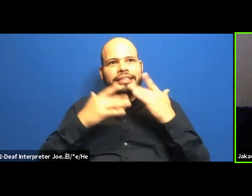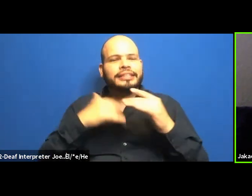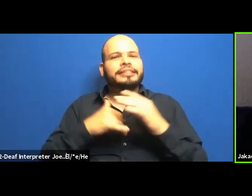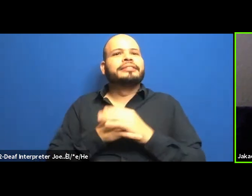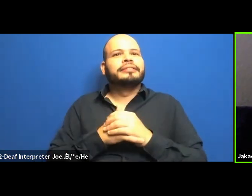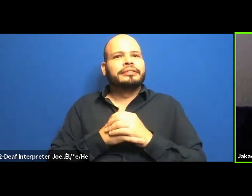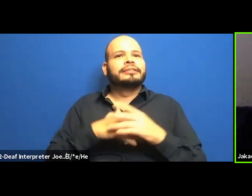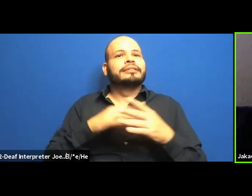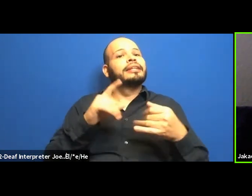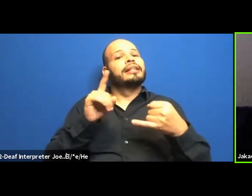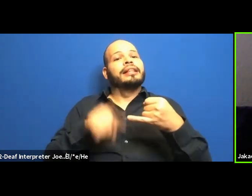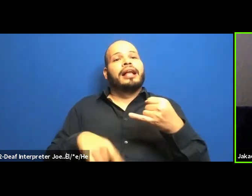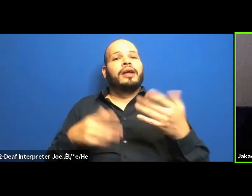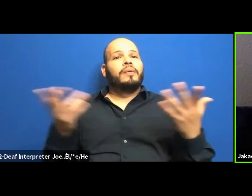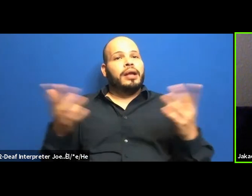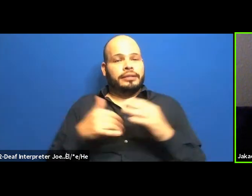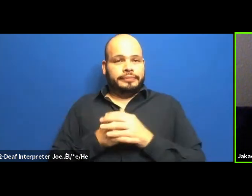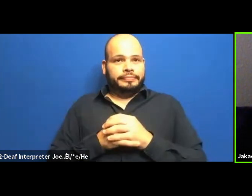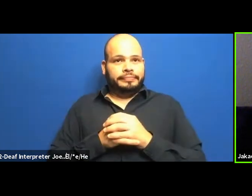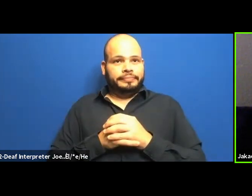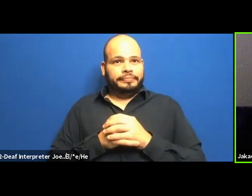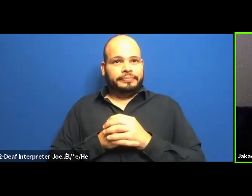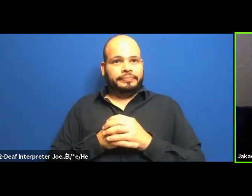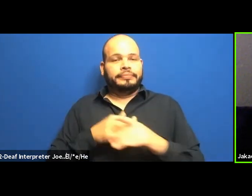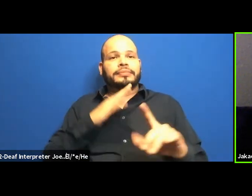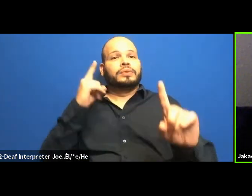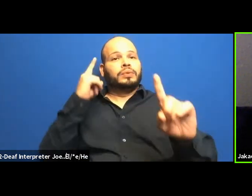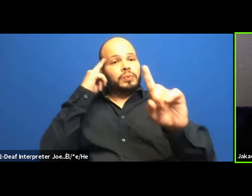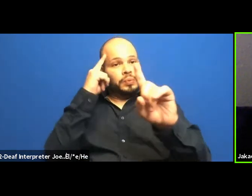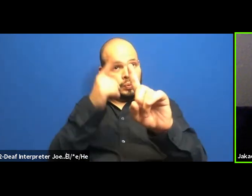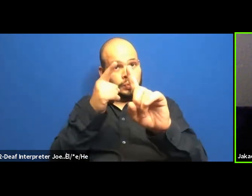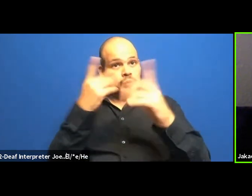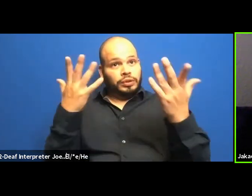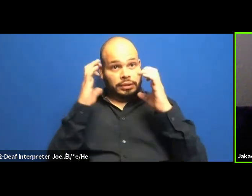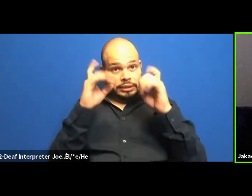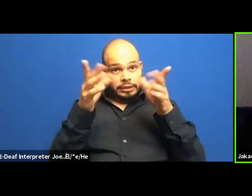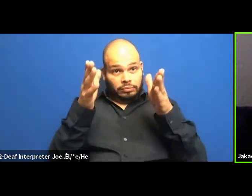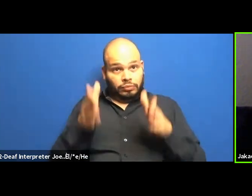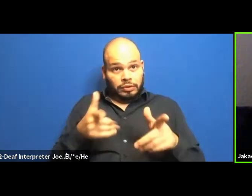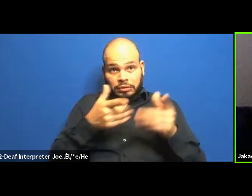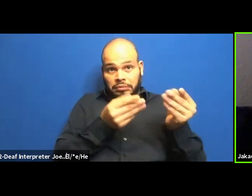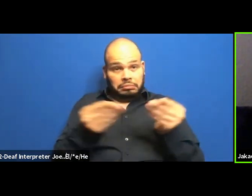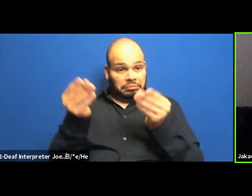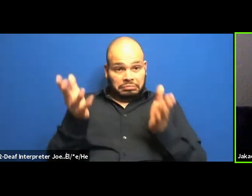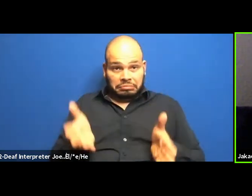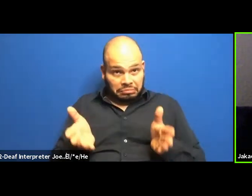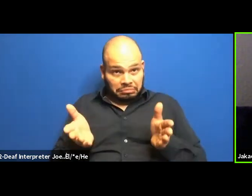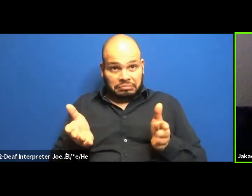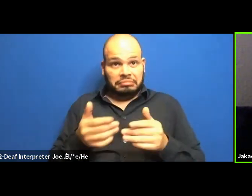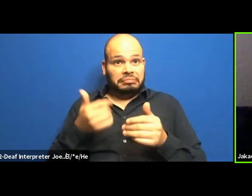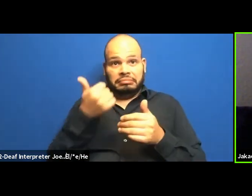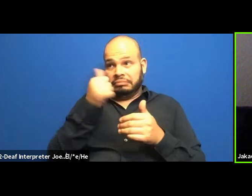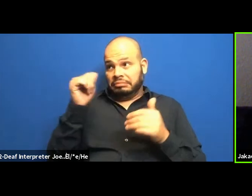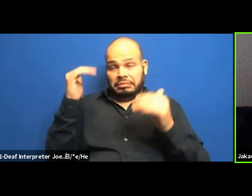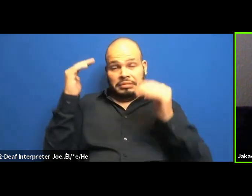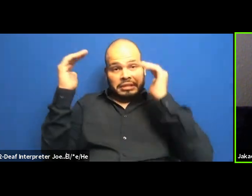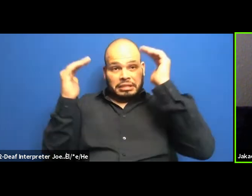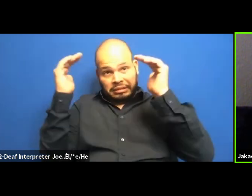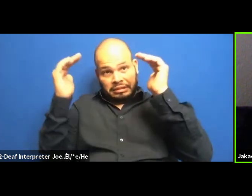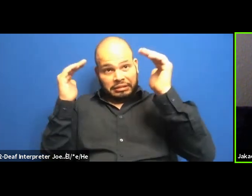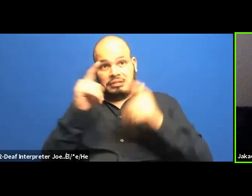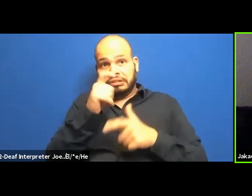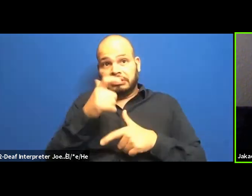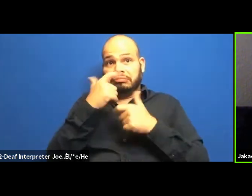interested in being supportive or joining activism within abolition on their own and working with young people, it's